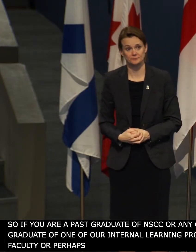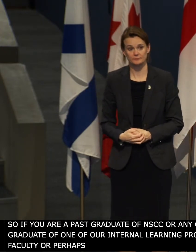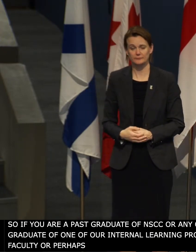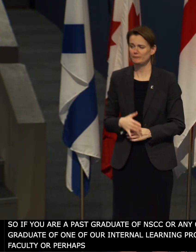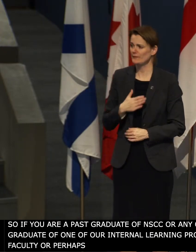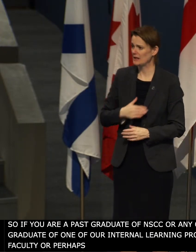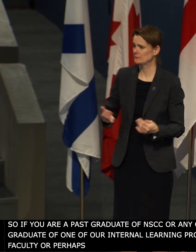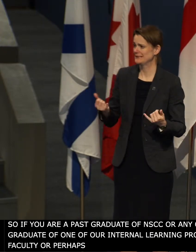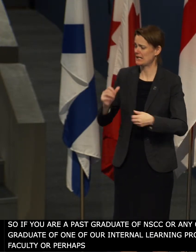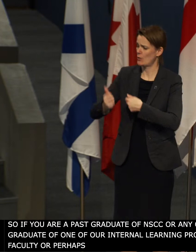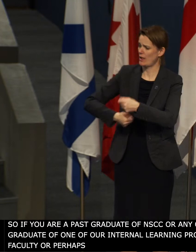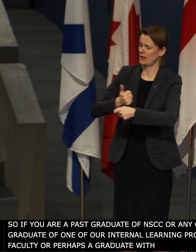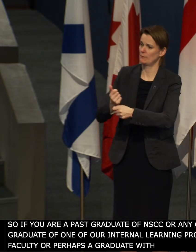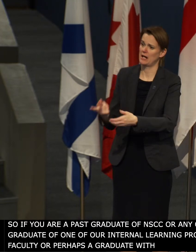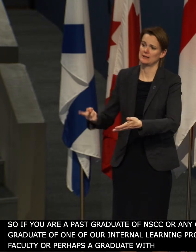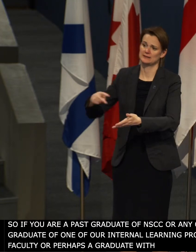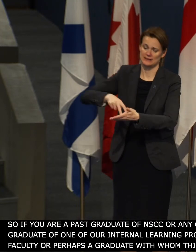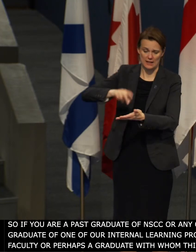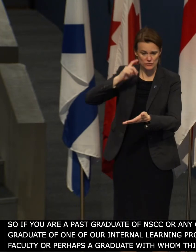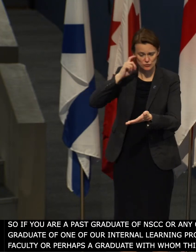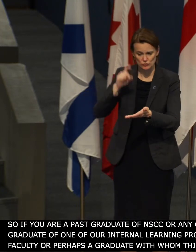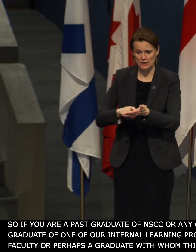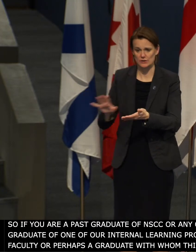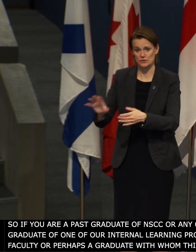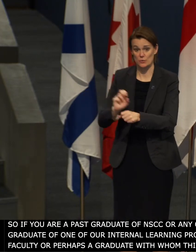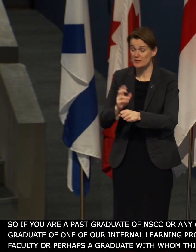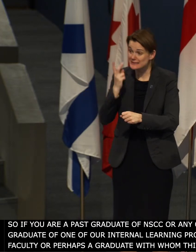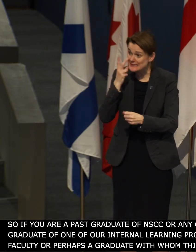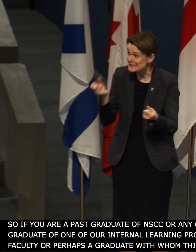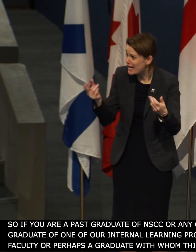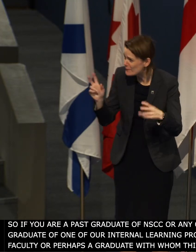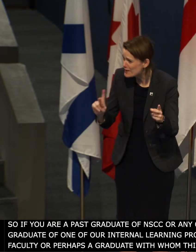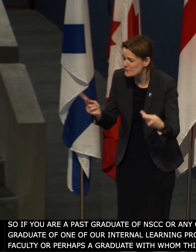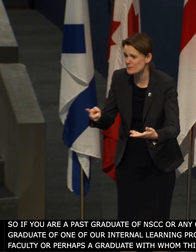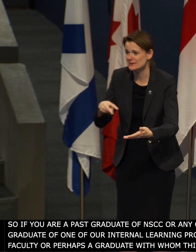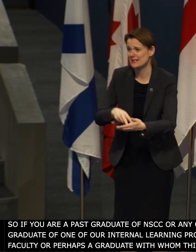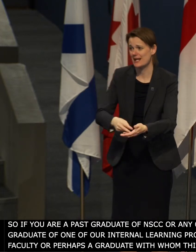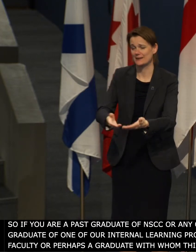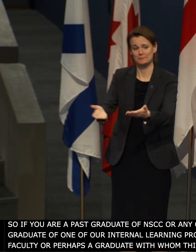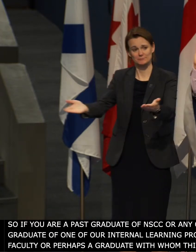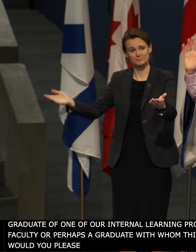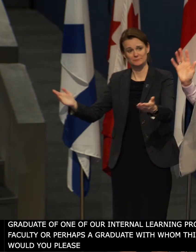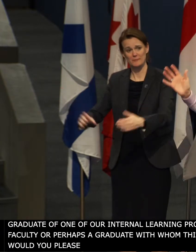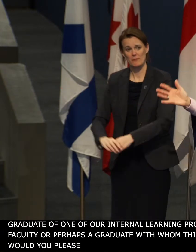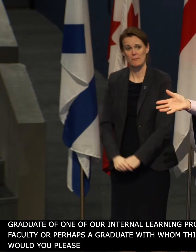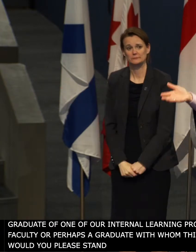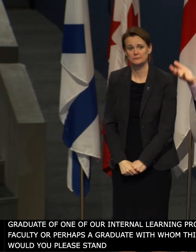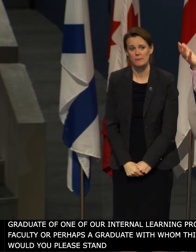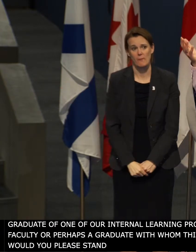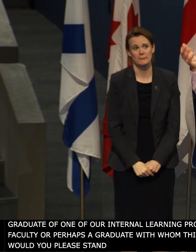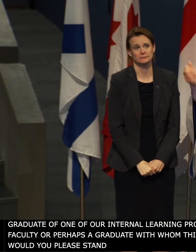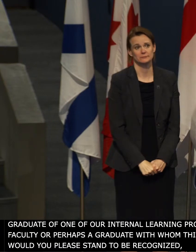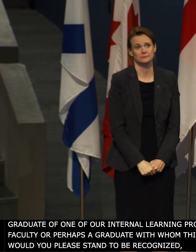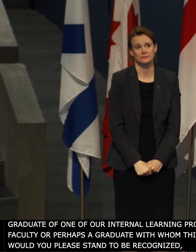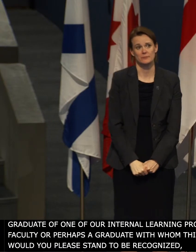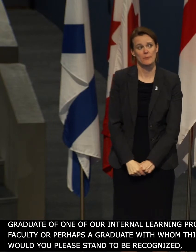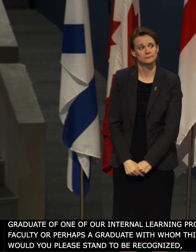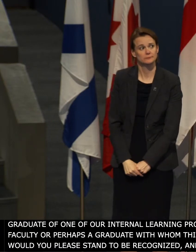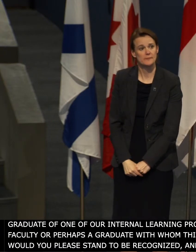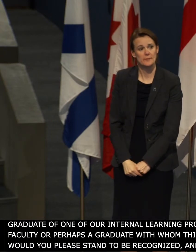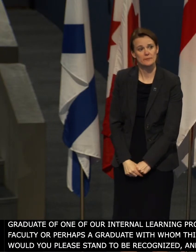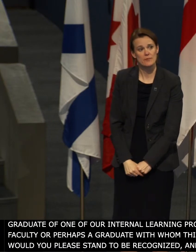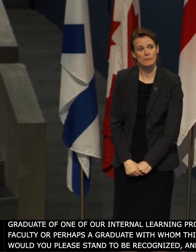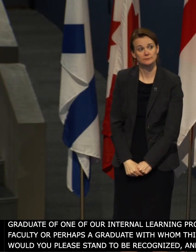would you please now stand to be recognized? And folks, look around the room and see who stands up. So if you're an alumnus, please stand up.